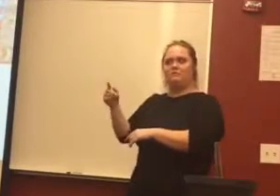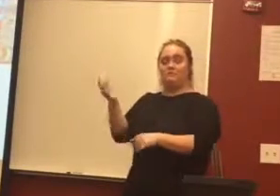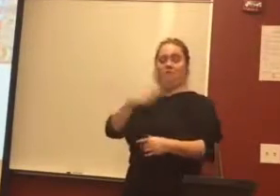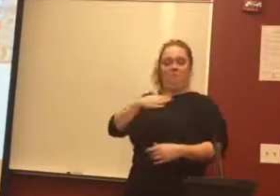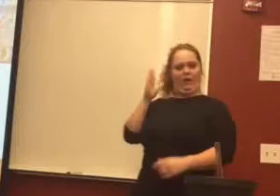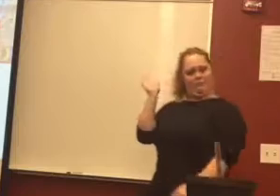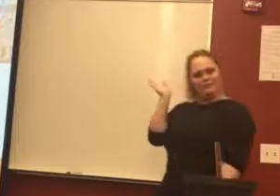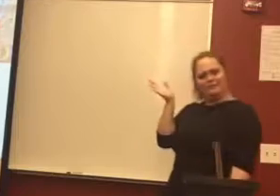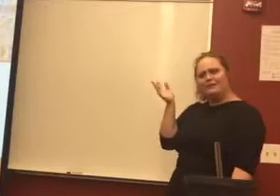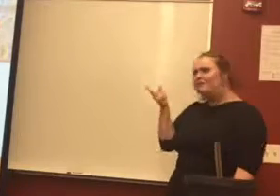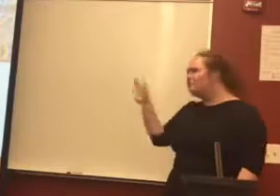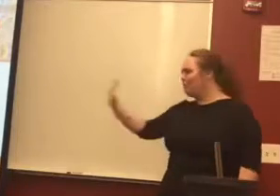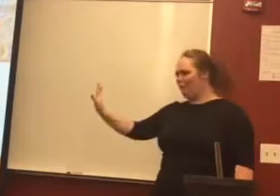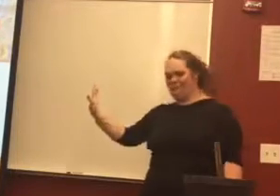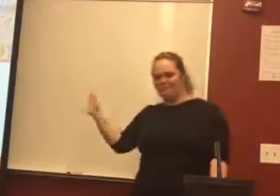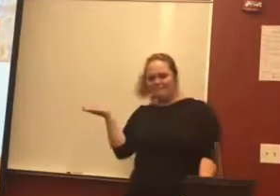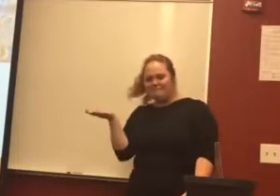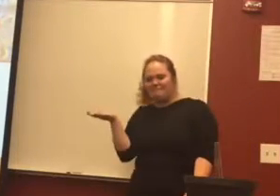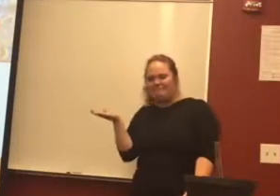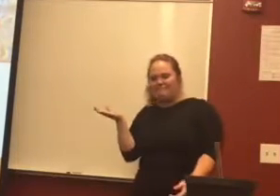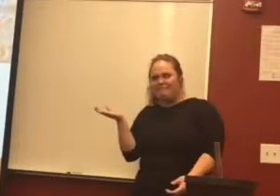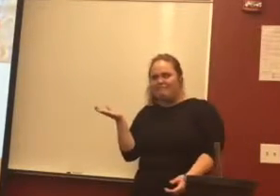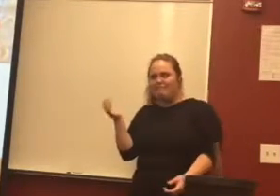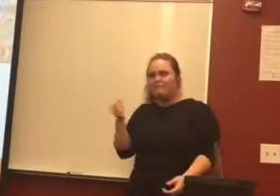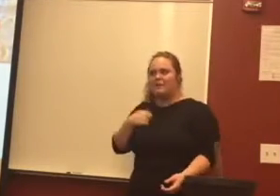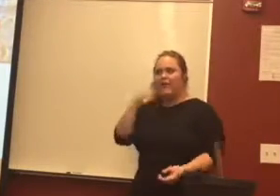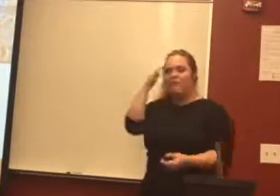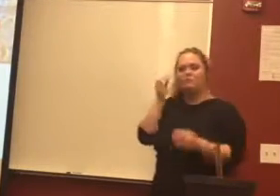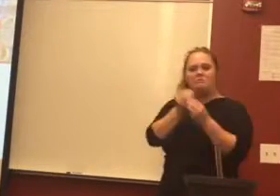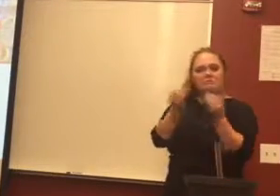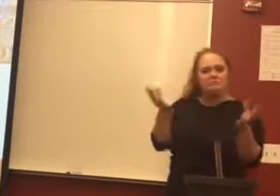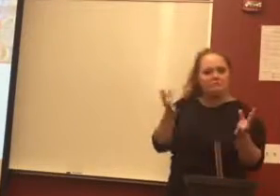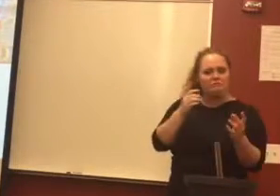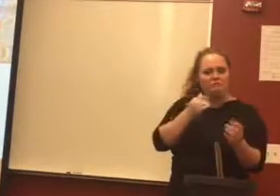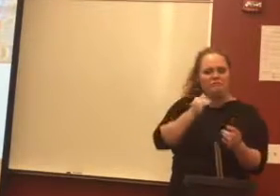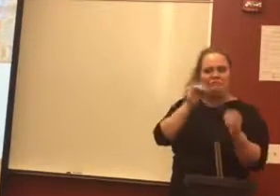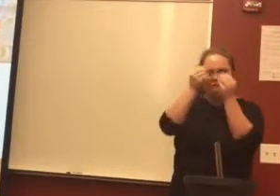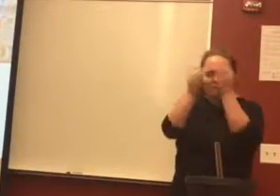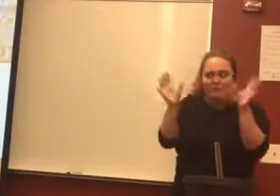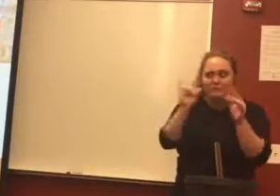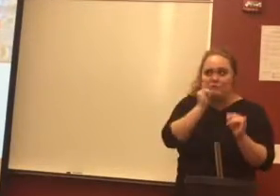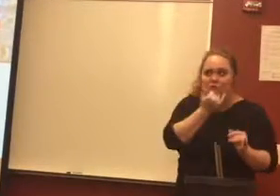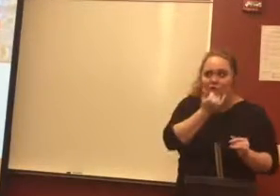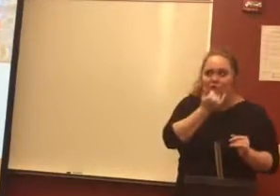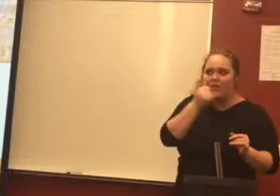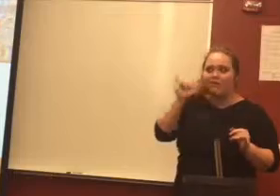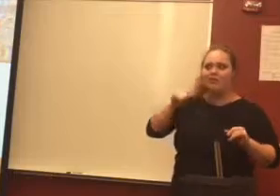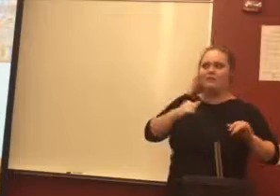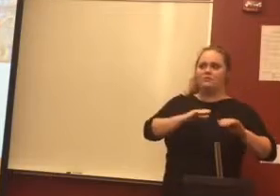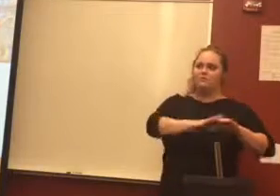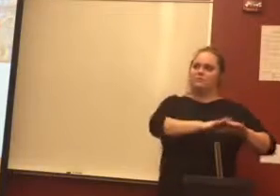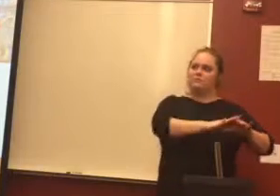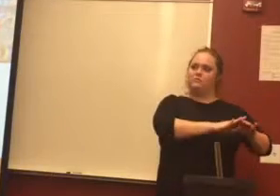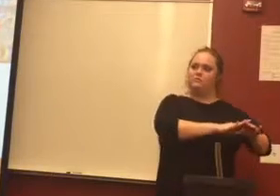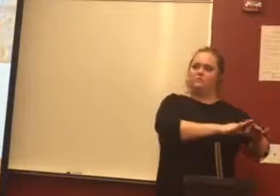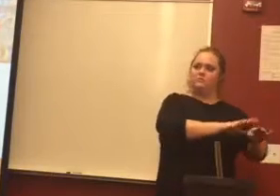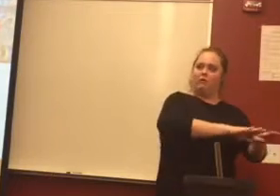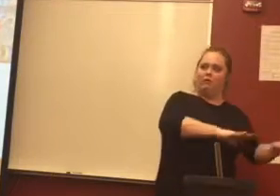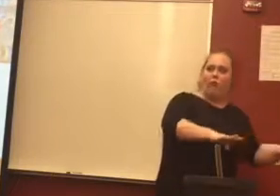Yeah. Right. I don't want to give the wrong information. That's the It's Peak. like that landing thing, that's not up. No, yeah. To this We also went to an little